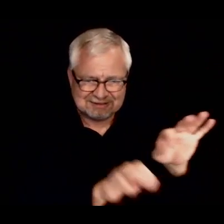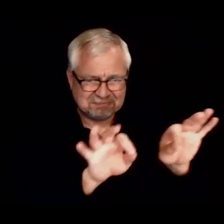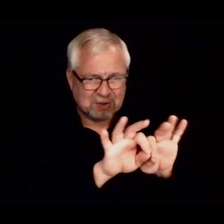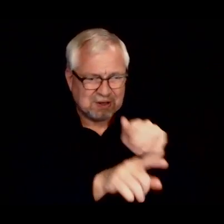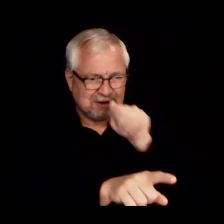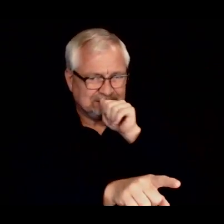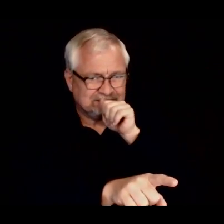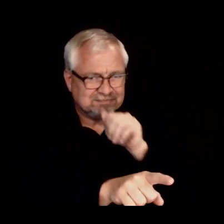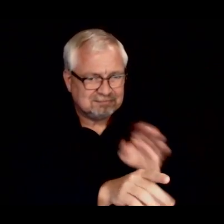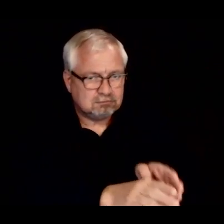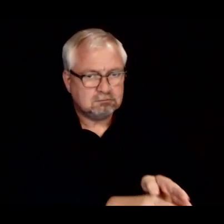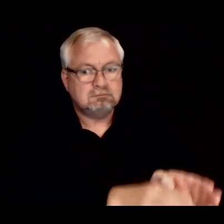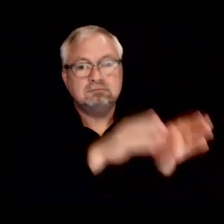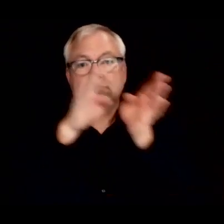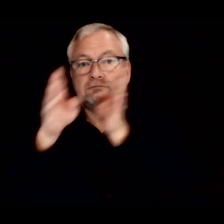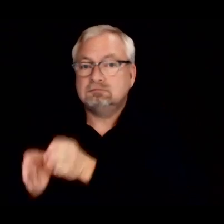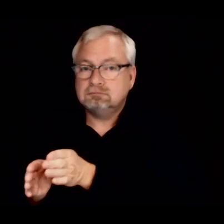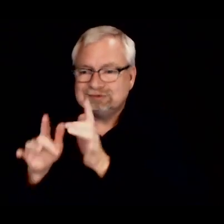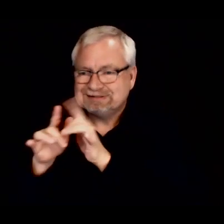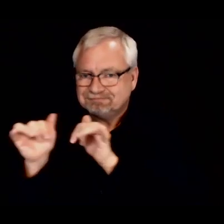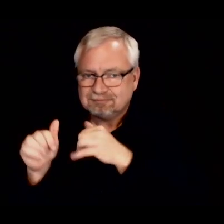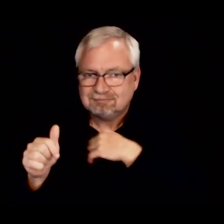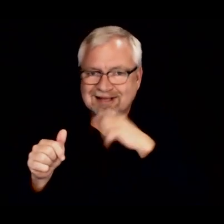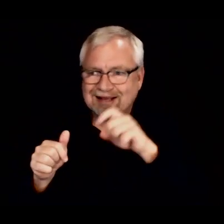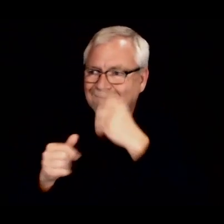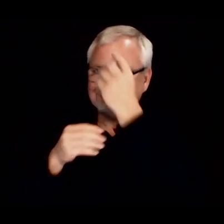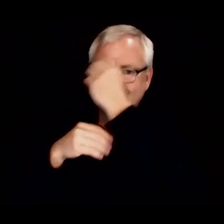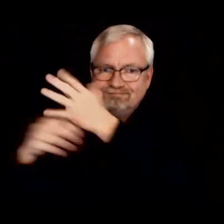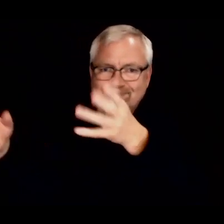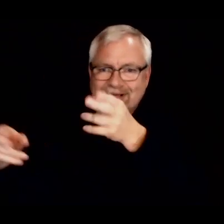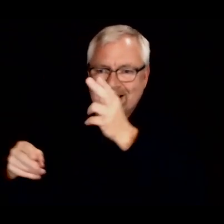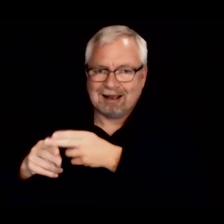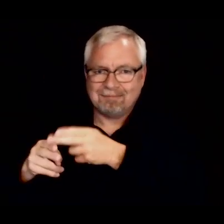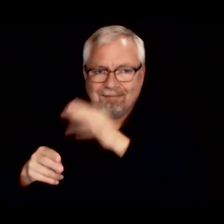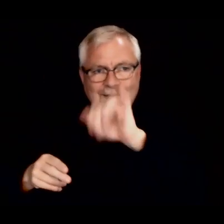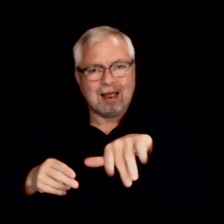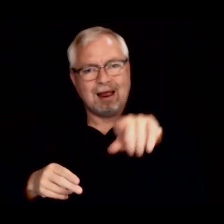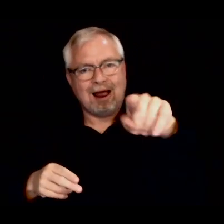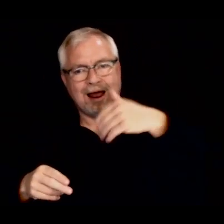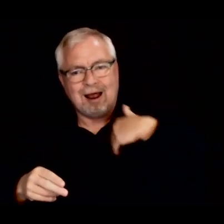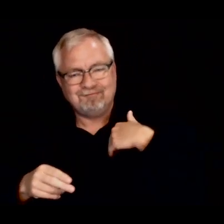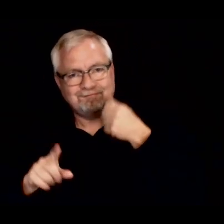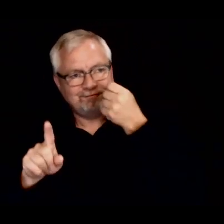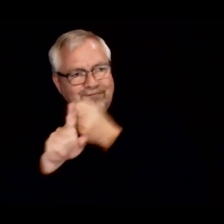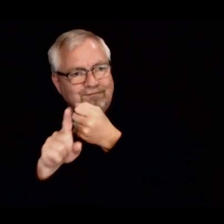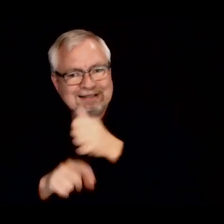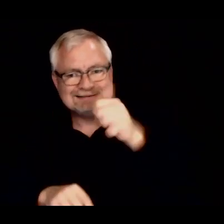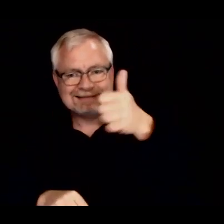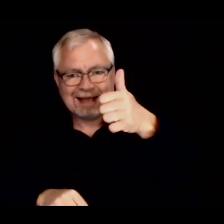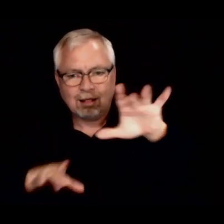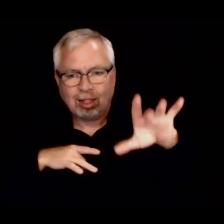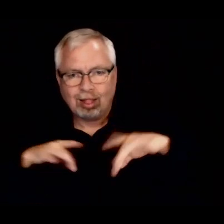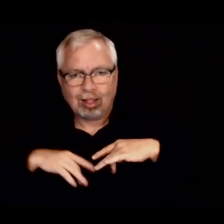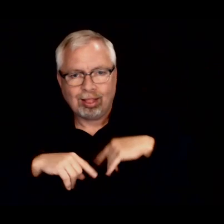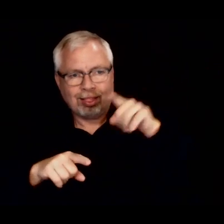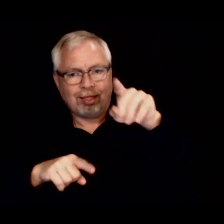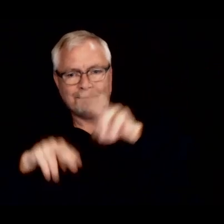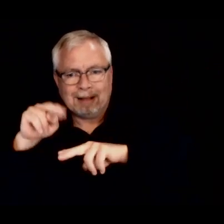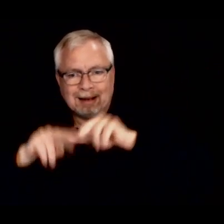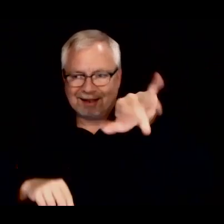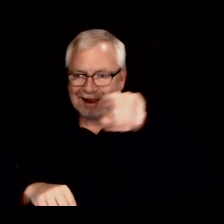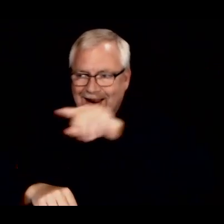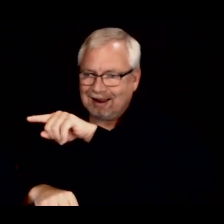the names of facilities that have had more than 10 cases. So that's been our practice for a while. When Senator